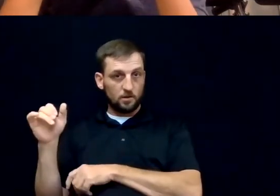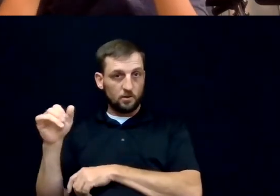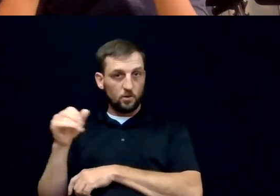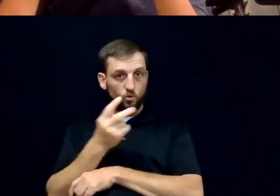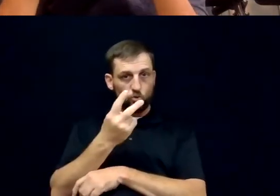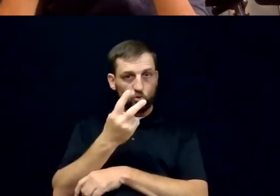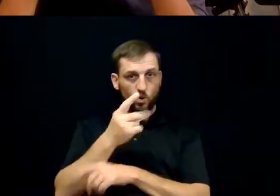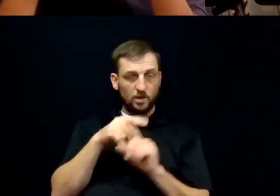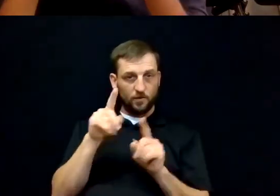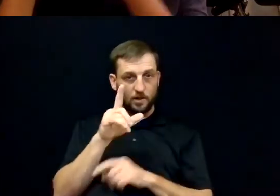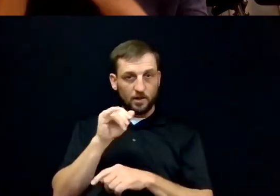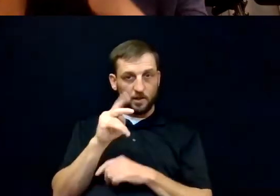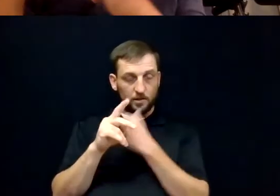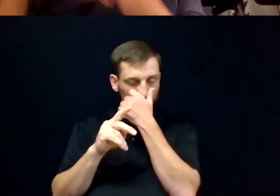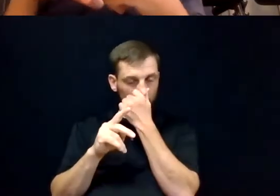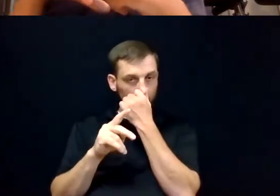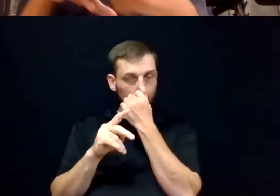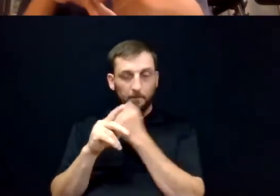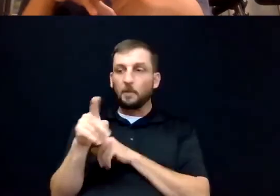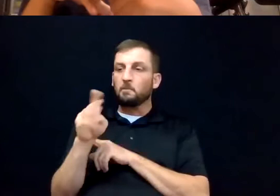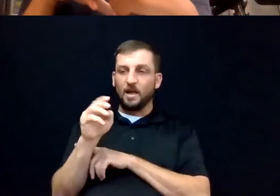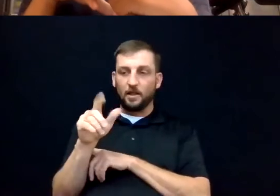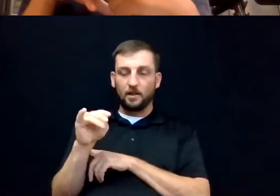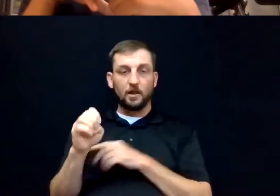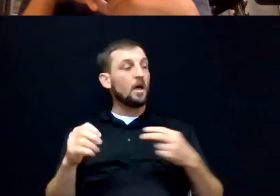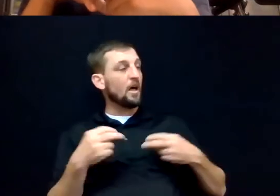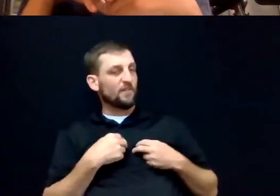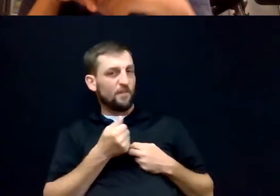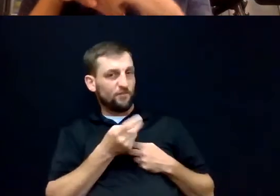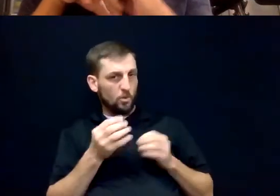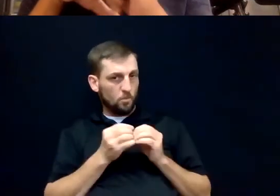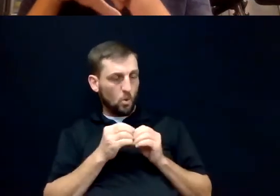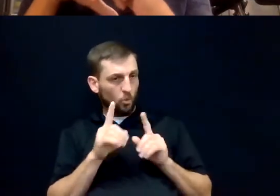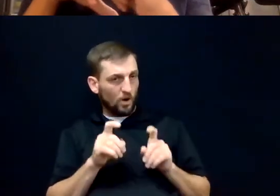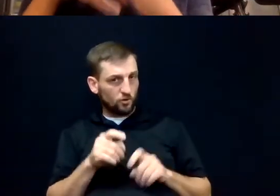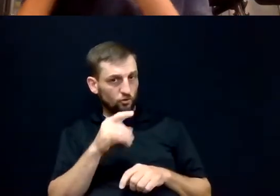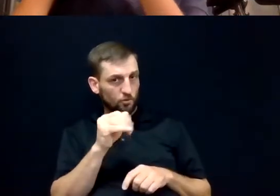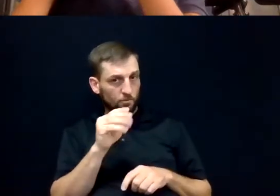links. Sure, and there are a few other questions here, Jamar, if you wanted to go through those.